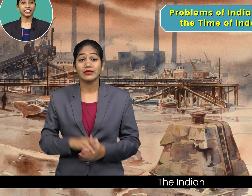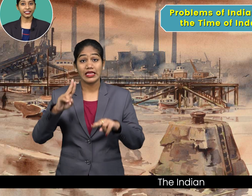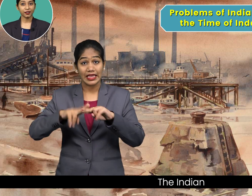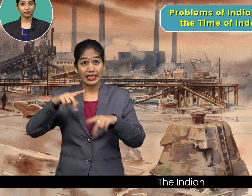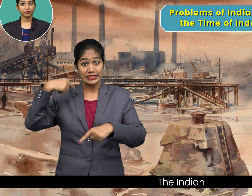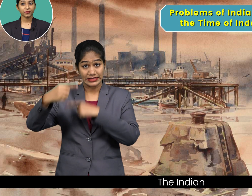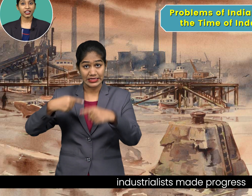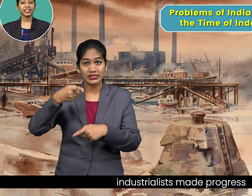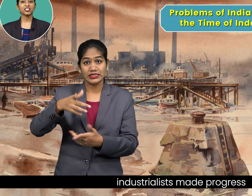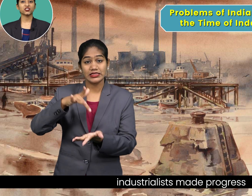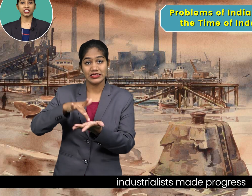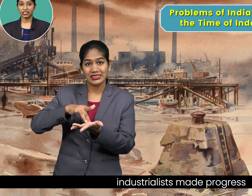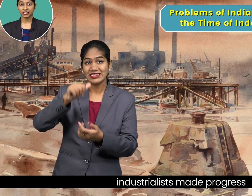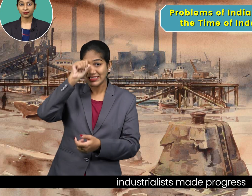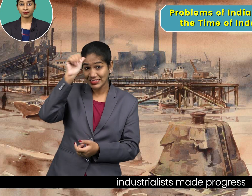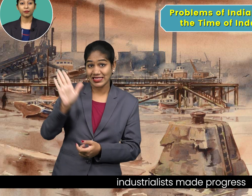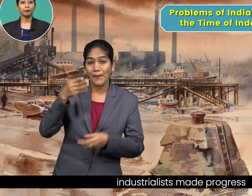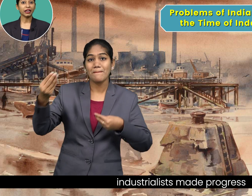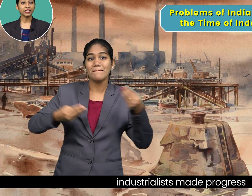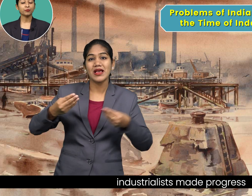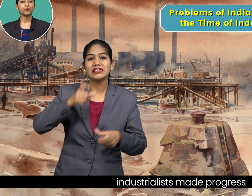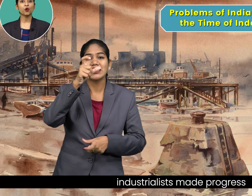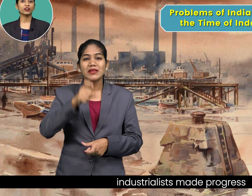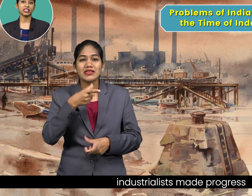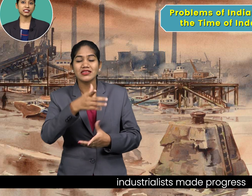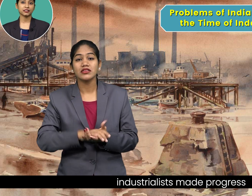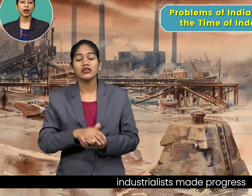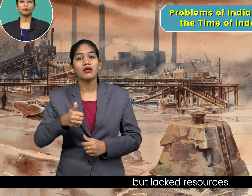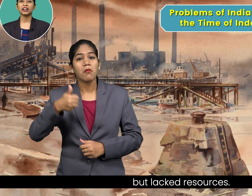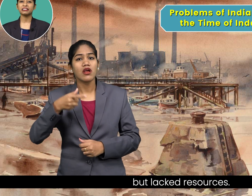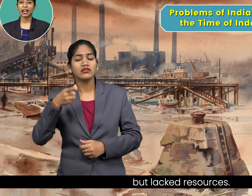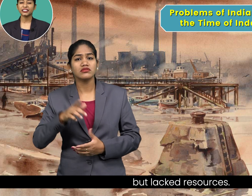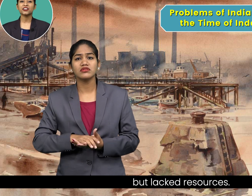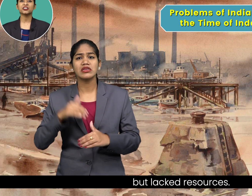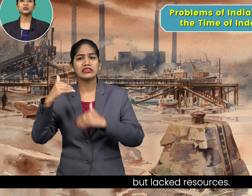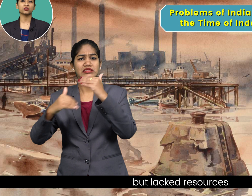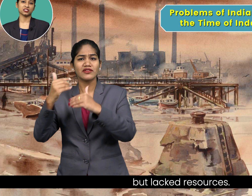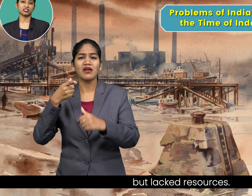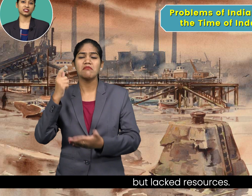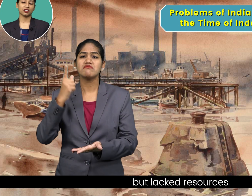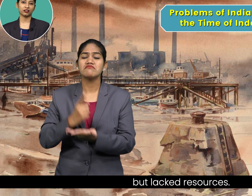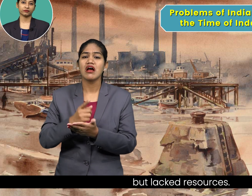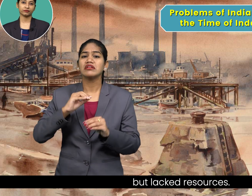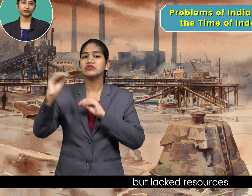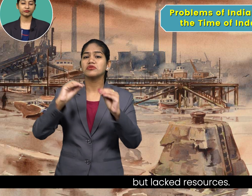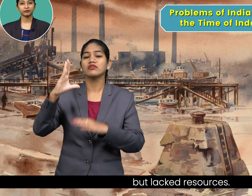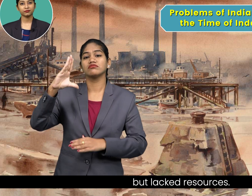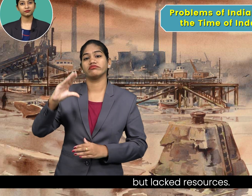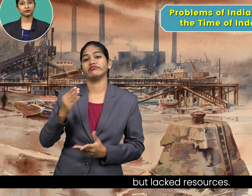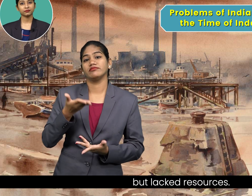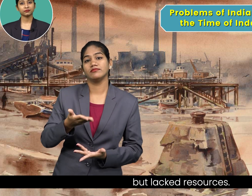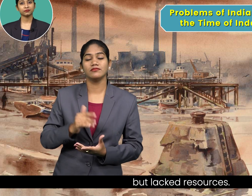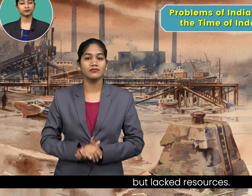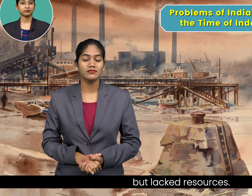The Indian industrialists made progress but lacked resources.